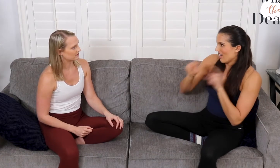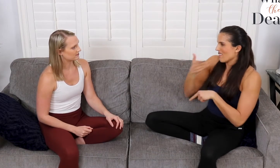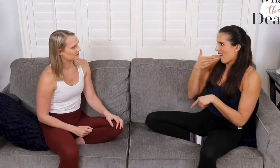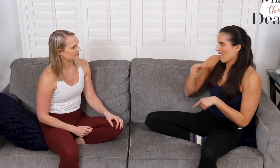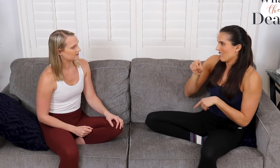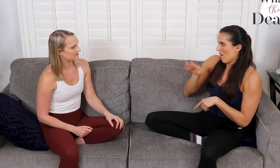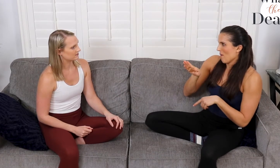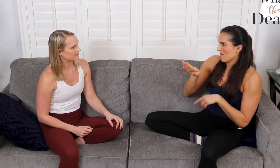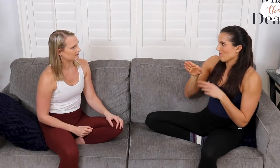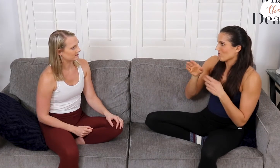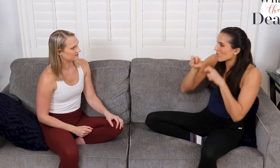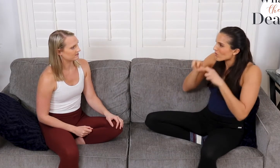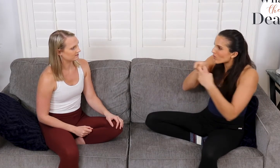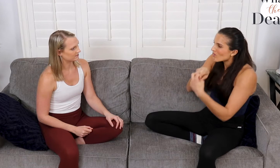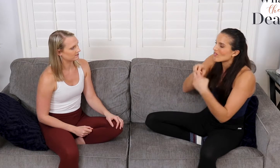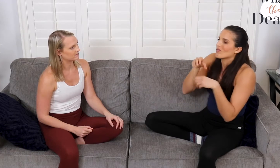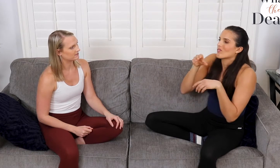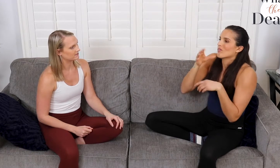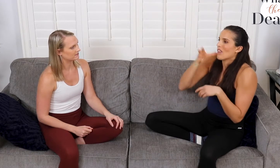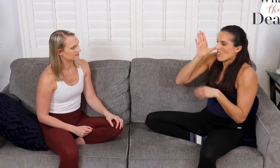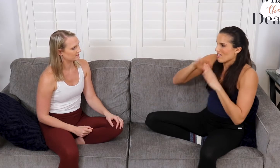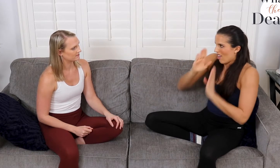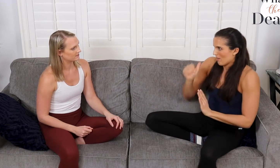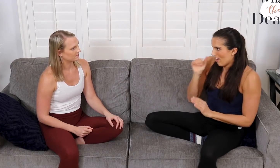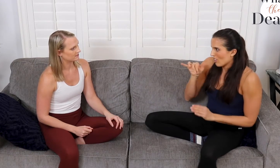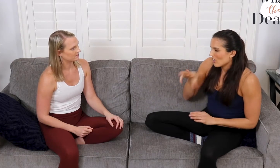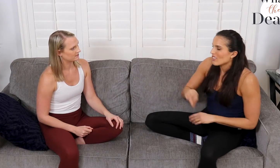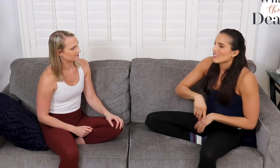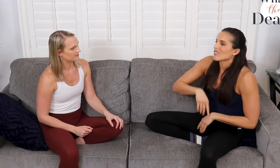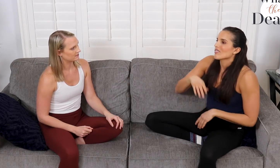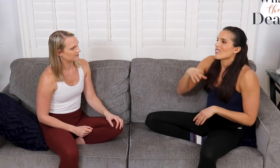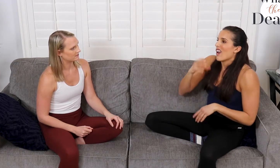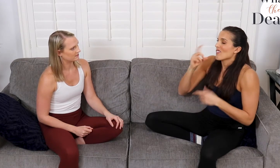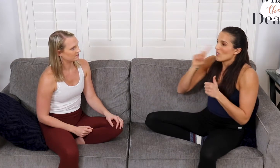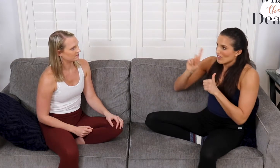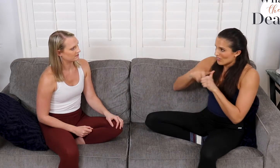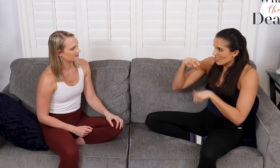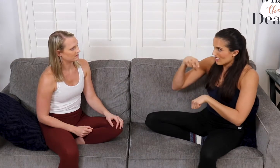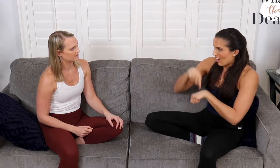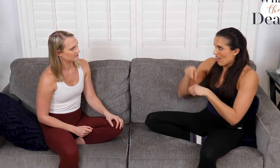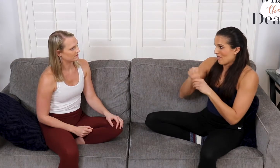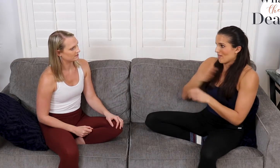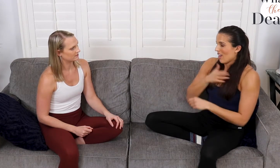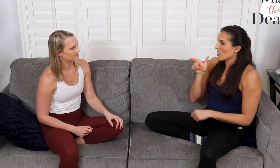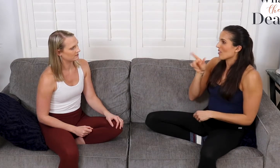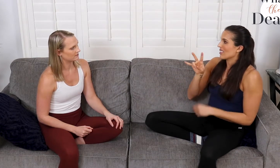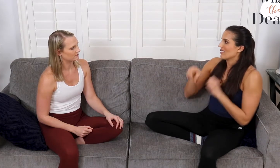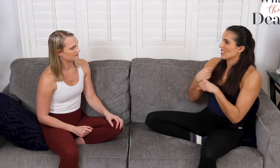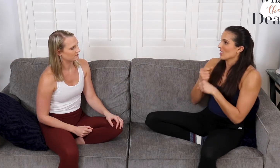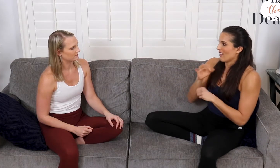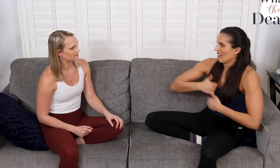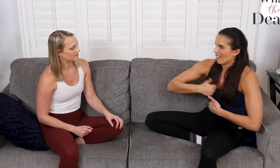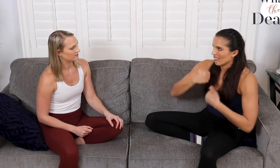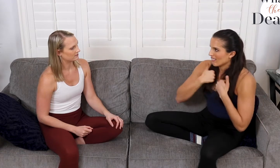you and not feel so conflicted. So I think that was a huge impacting moment for your dad. And now he's learning